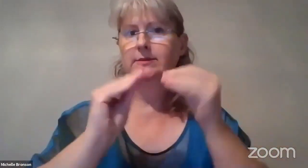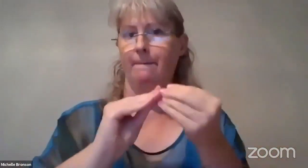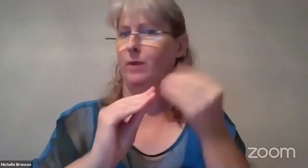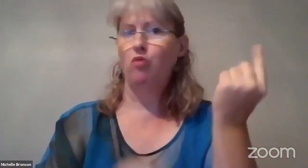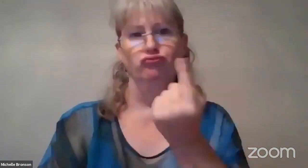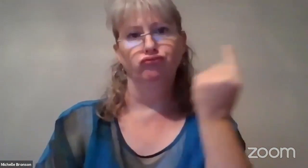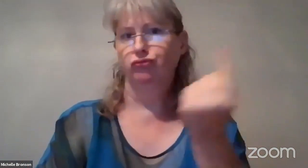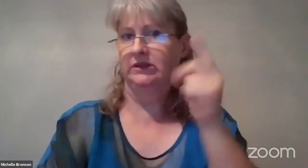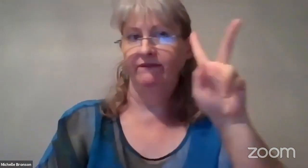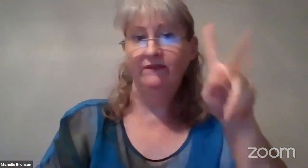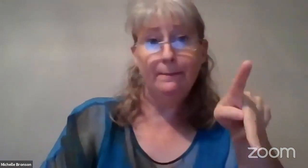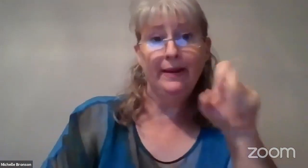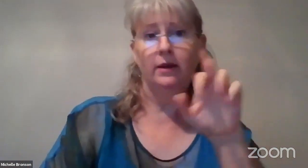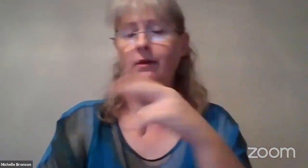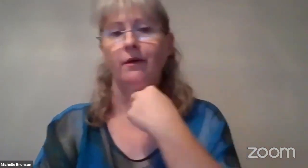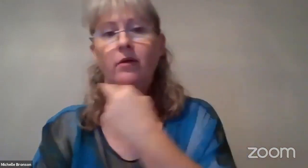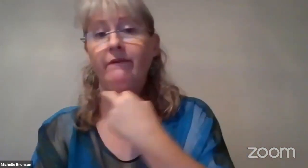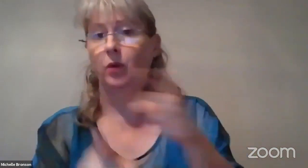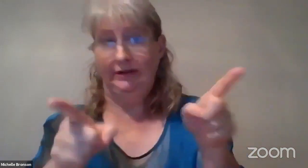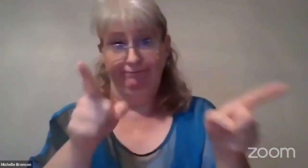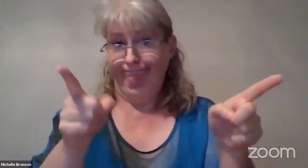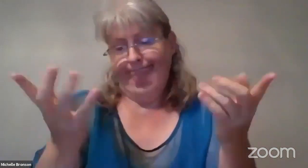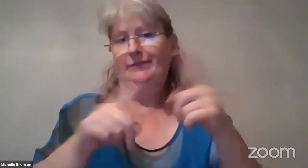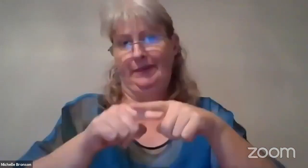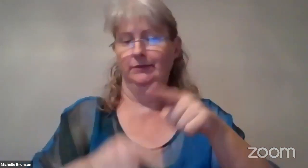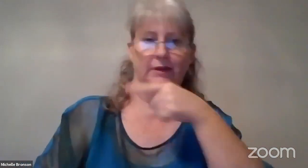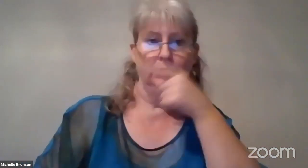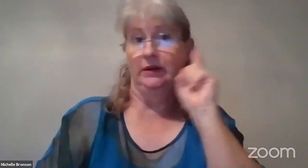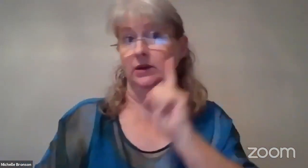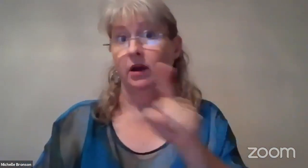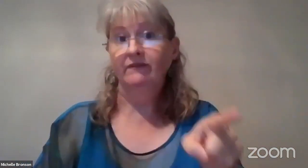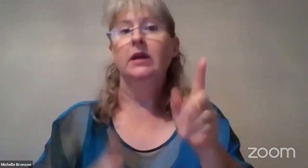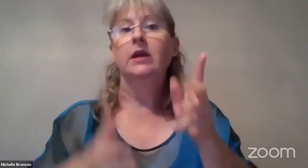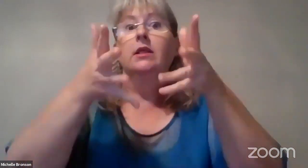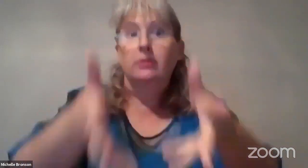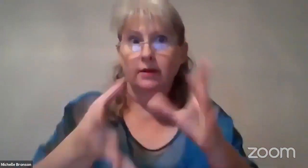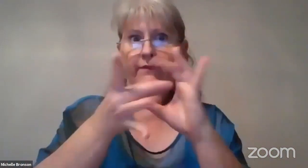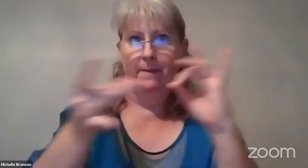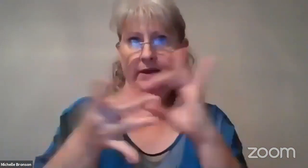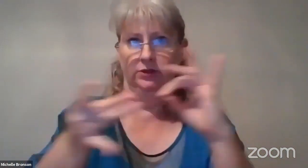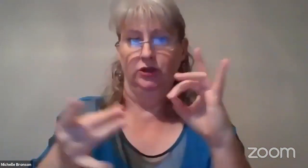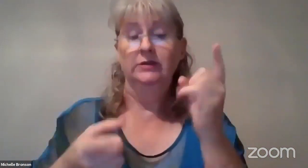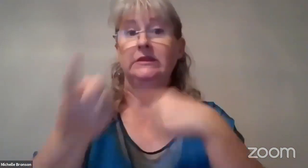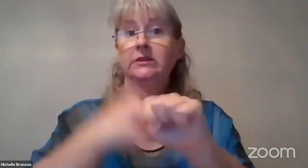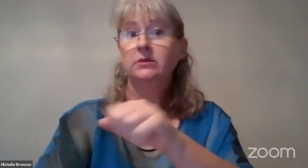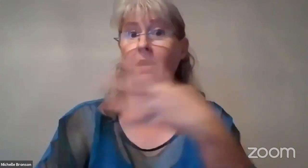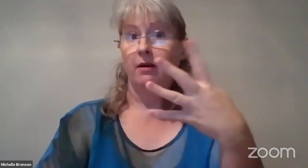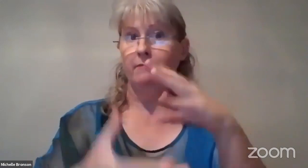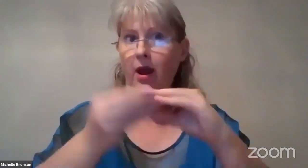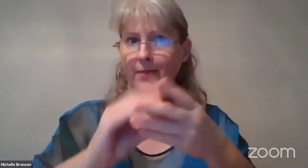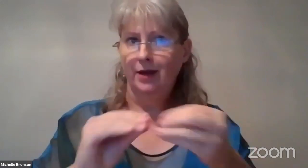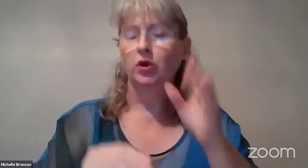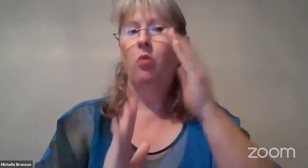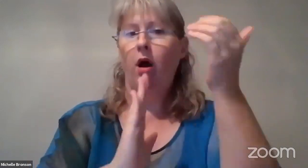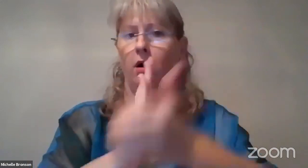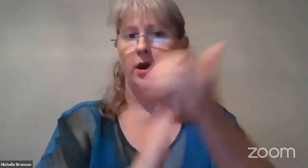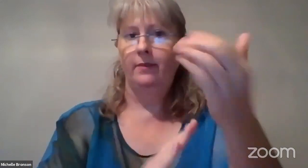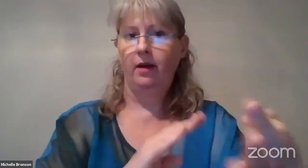do call the front desk. And that stayed the same, whether it was a voice line or the VP line. Encouraging folks to leave